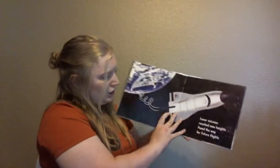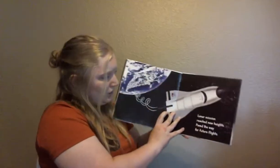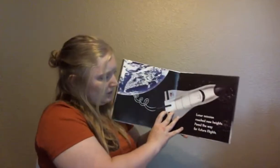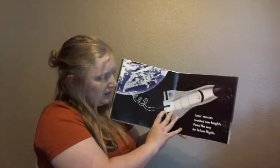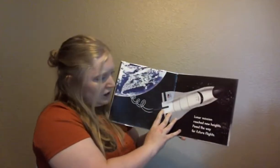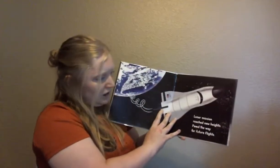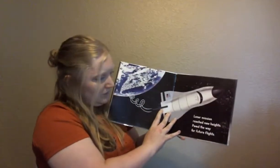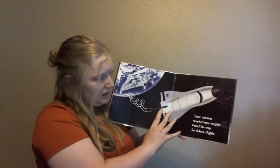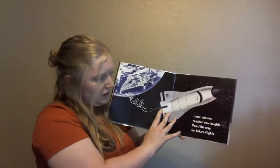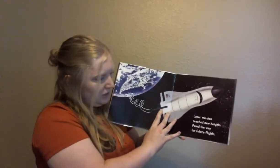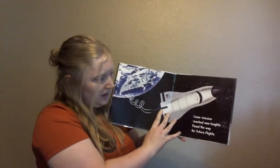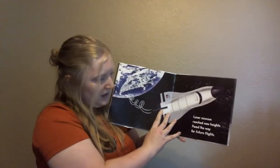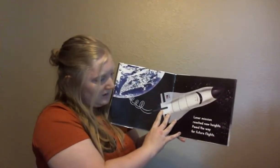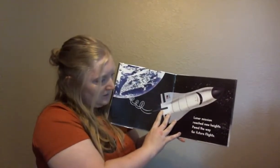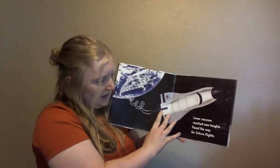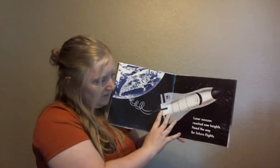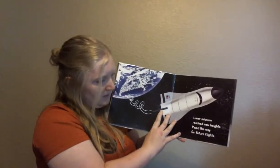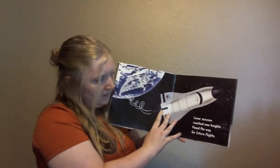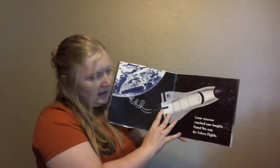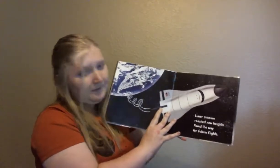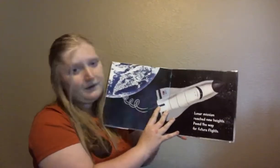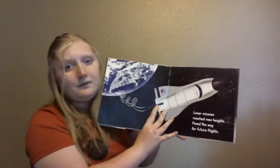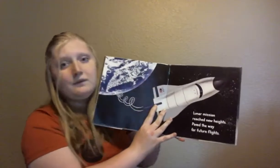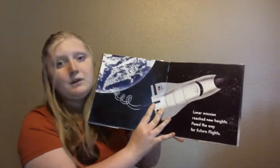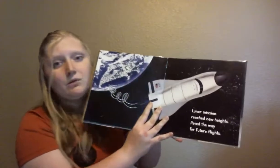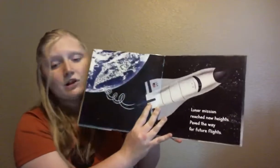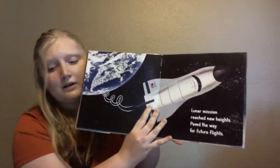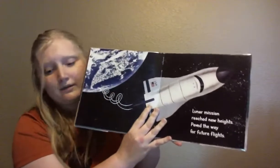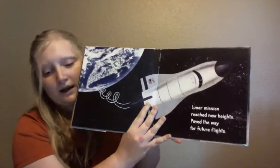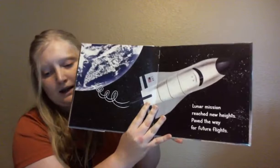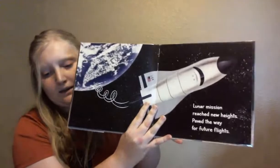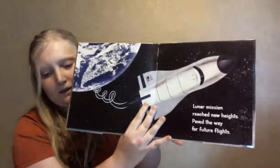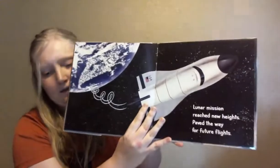Lunar mission, reach new heights, pave the way for future flights.